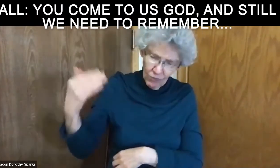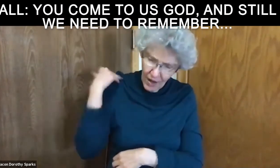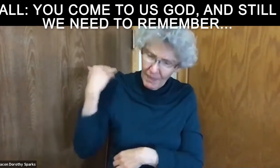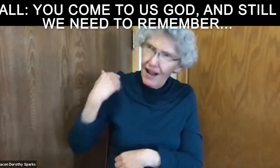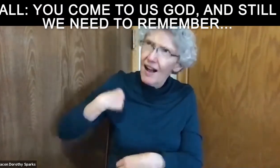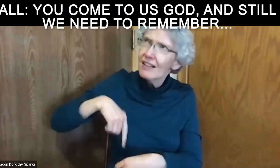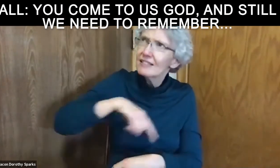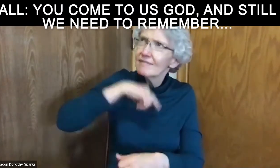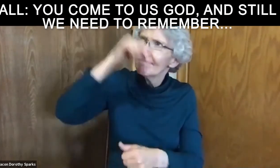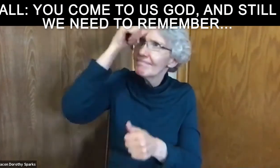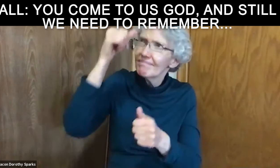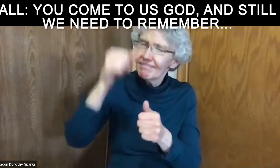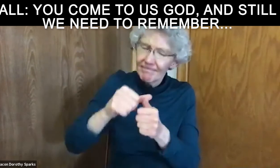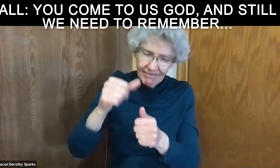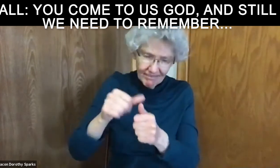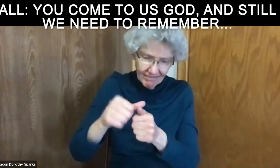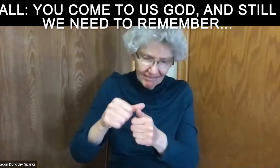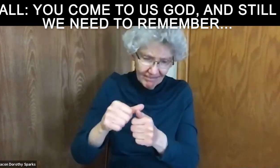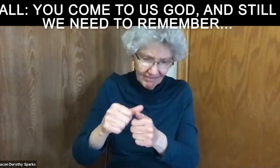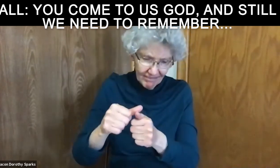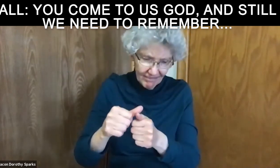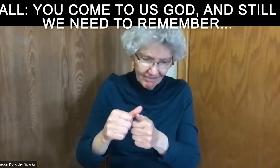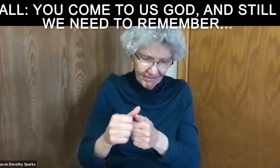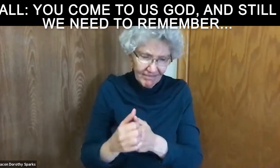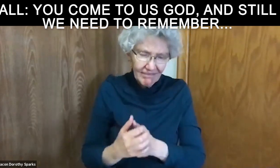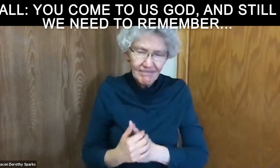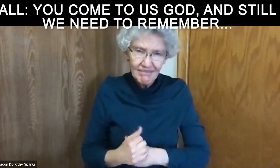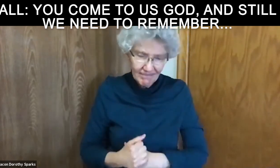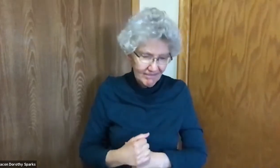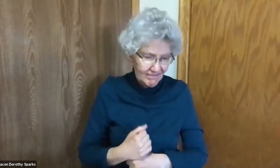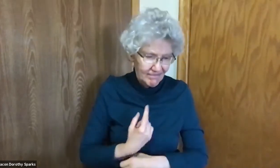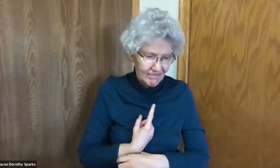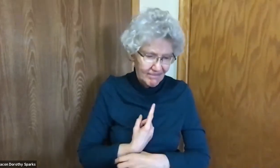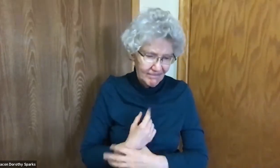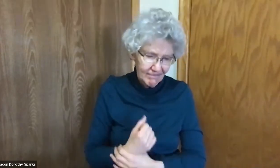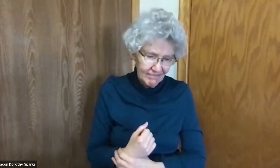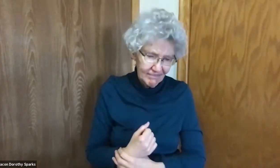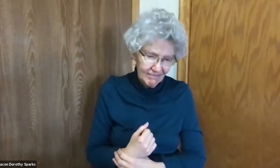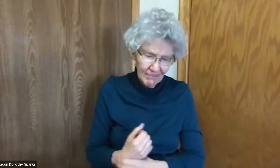You come to us, God, and still we need to remember.